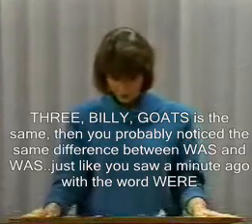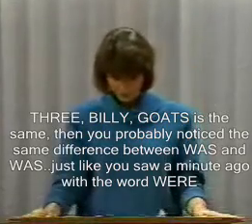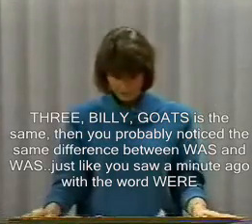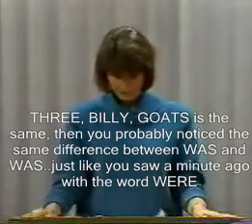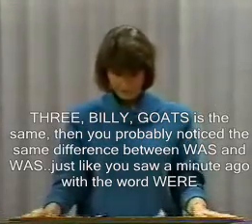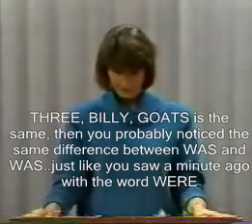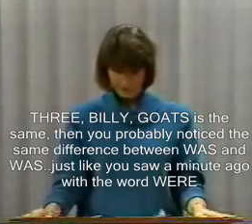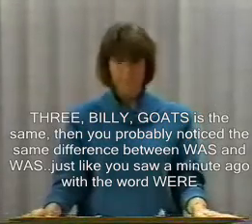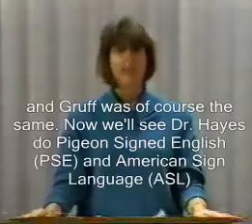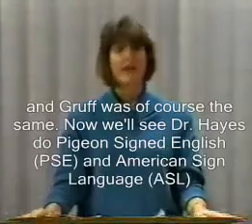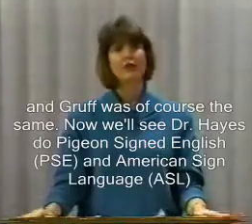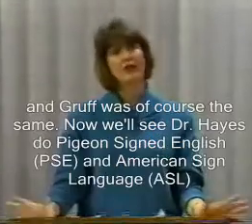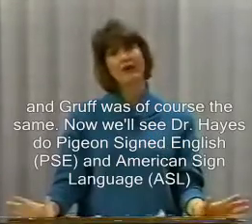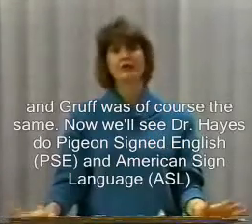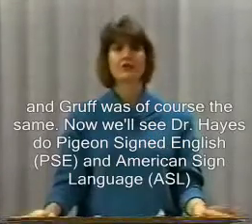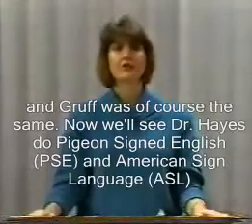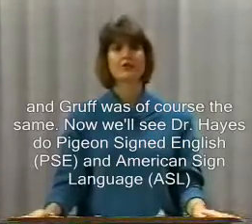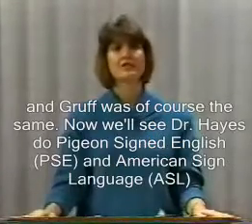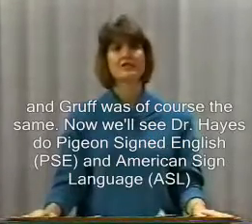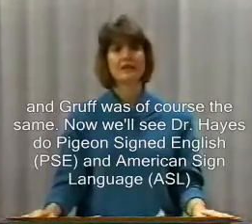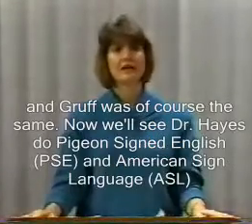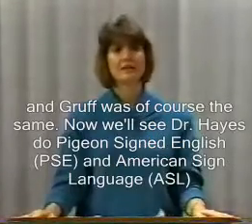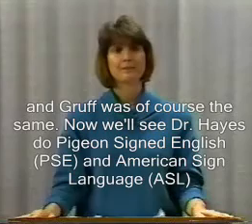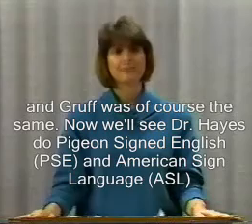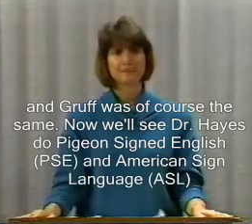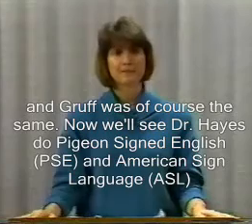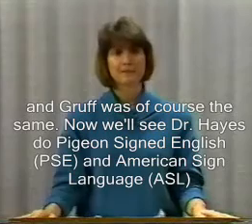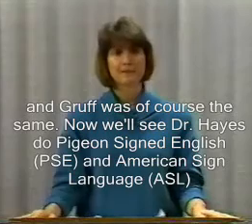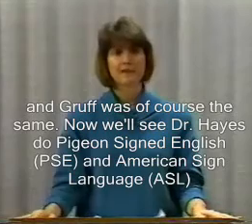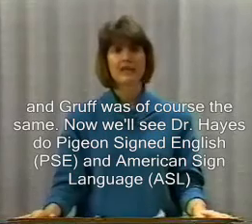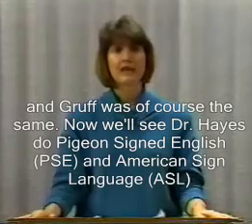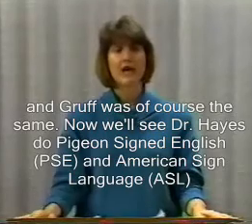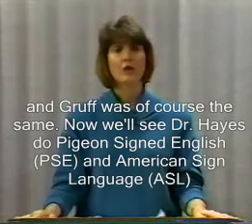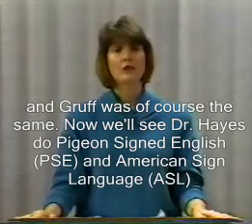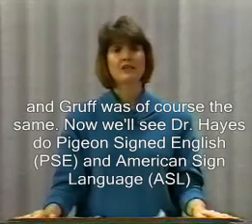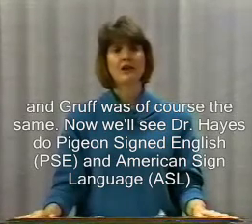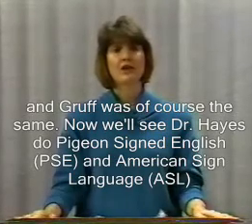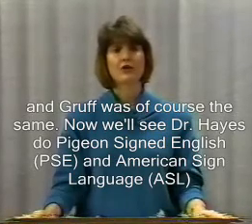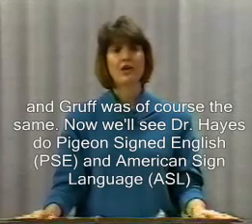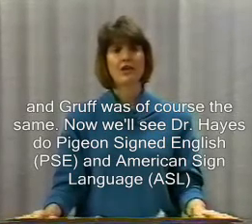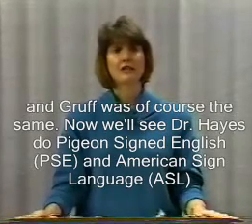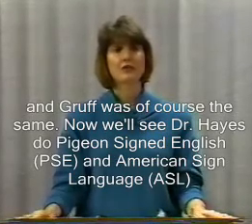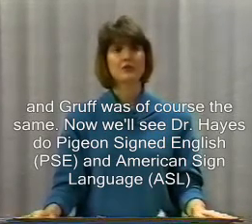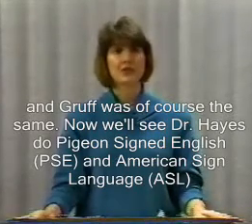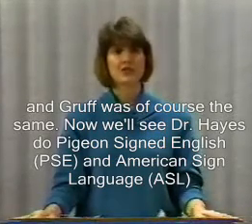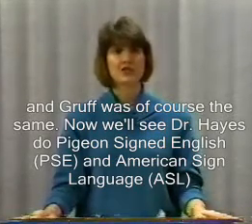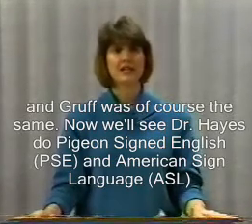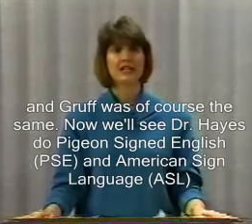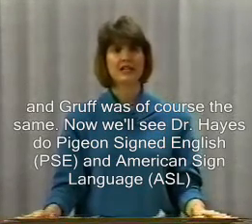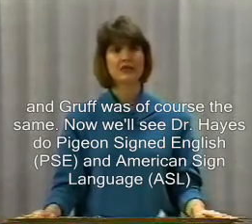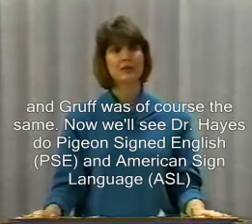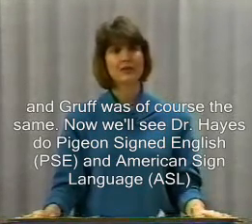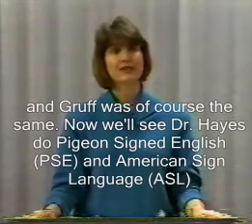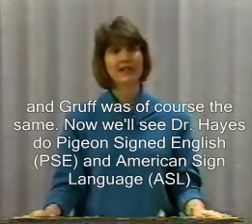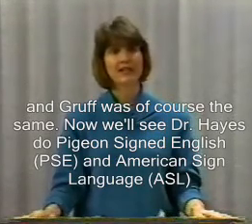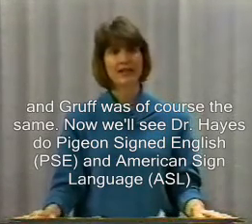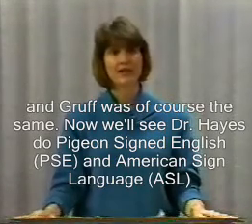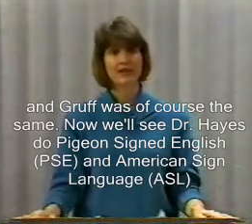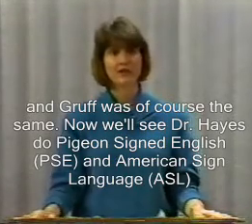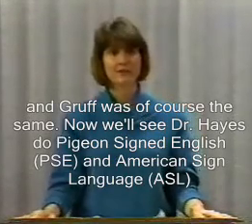were. And gruff is, of course, the same. Now we'll see Dr. Hayes do Pigeon Signed English and American Sign Language.